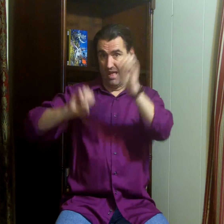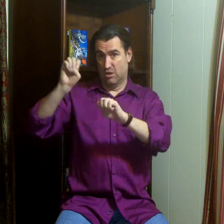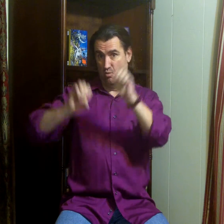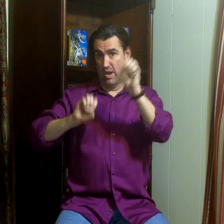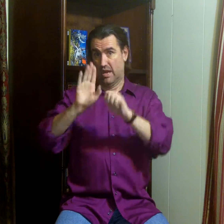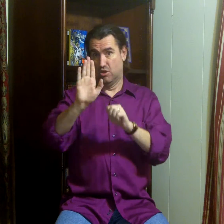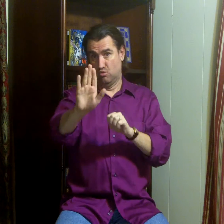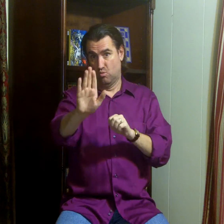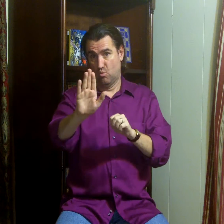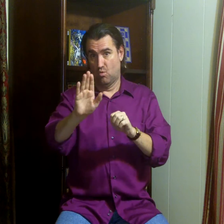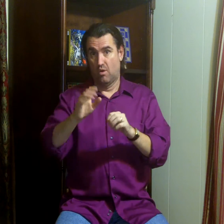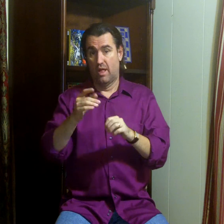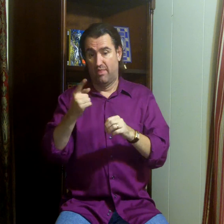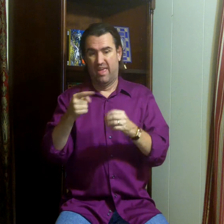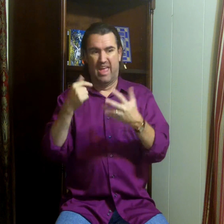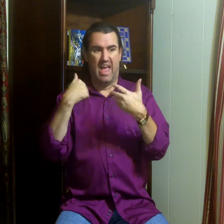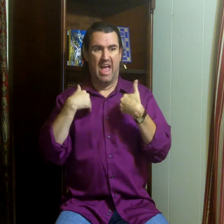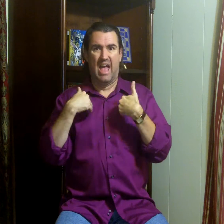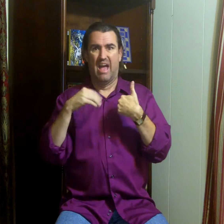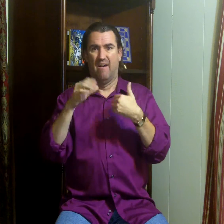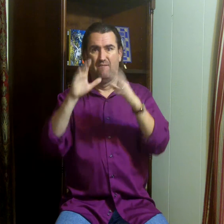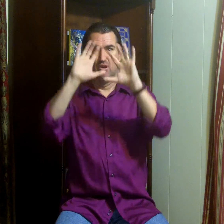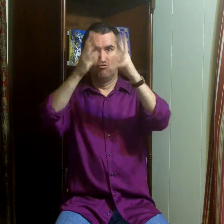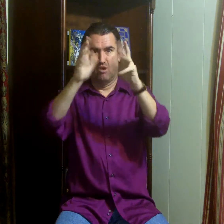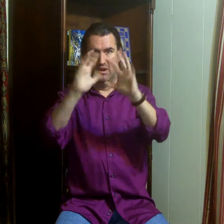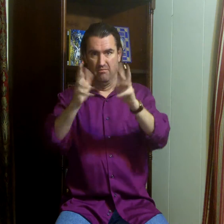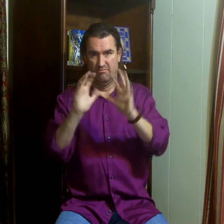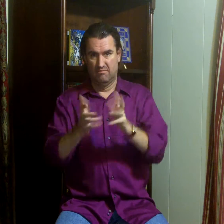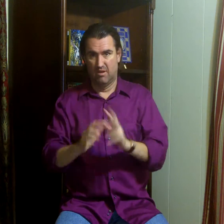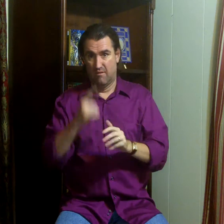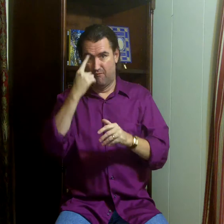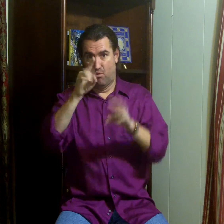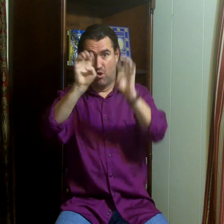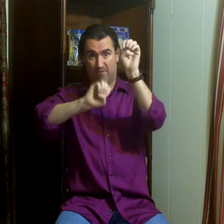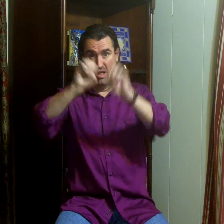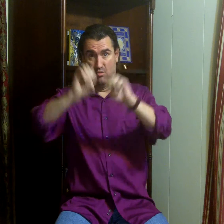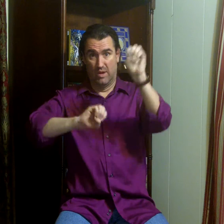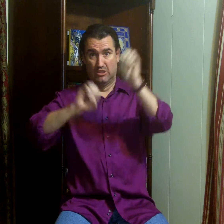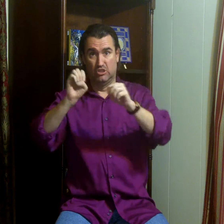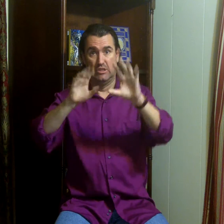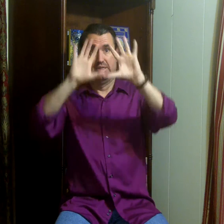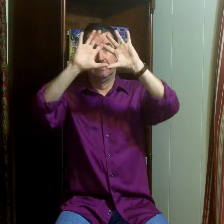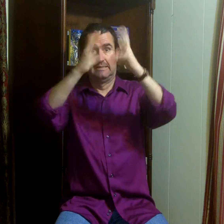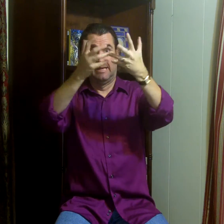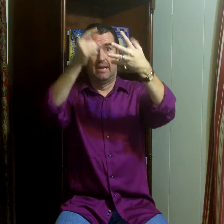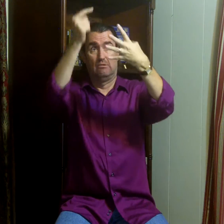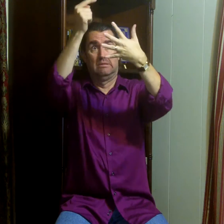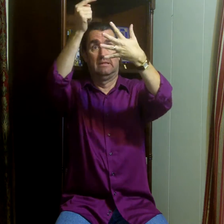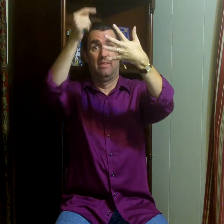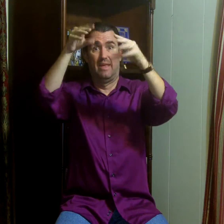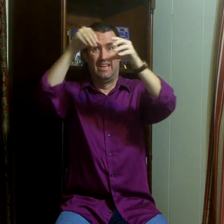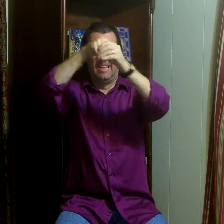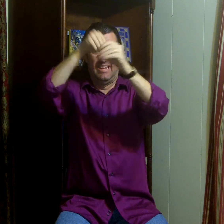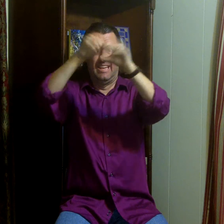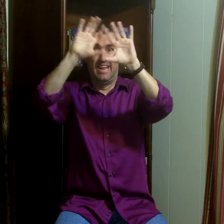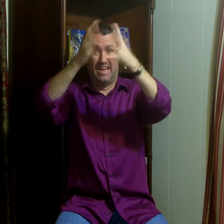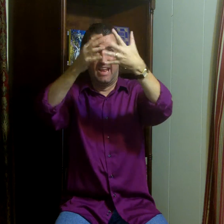actually break you down to categories and then individual criterion within the categories.